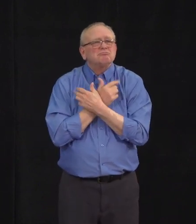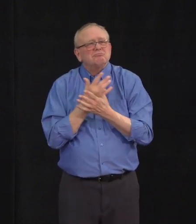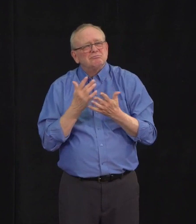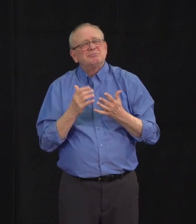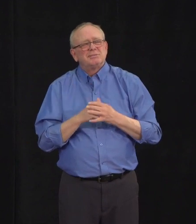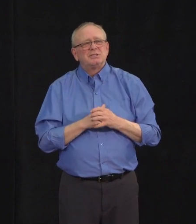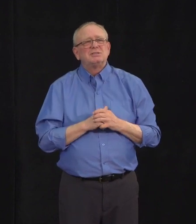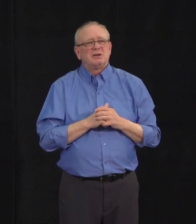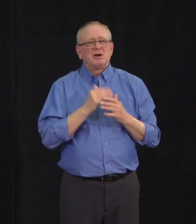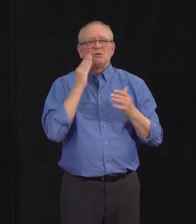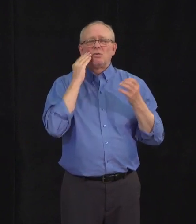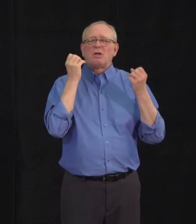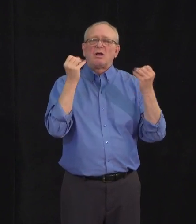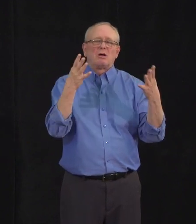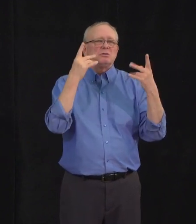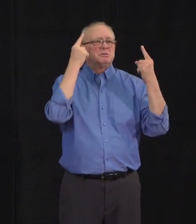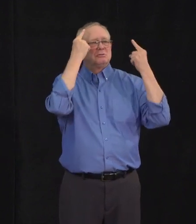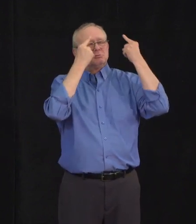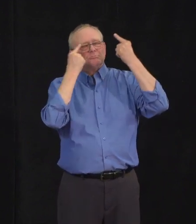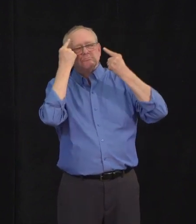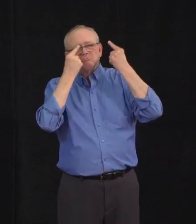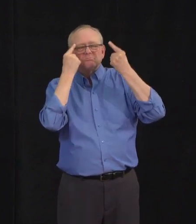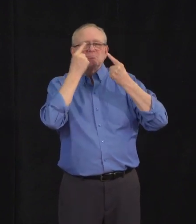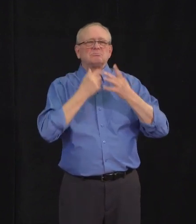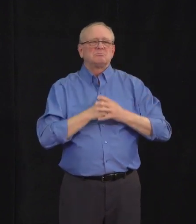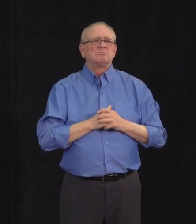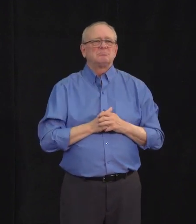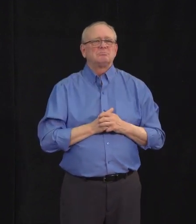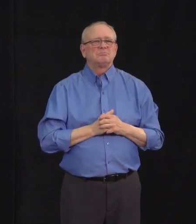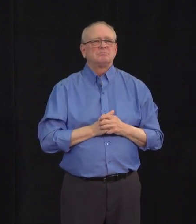Next is Bill Fortier with CTV. Go ahead, Bill.